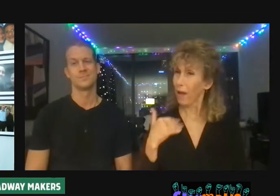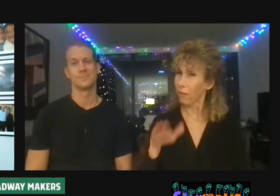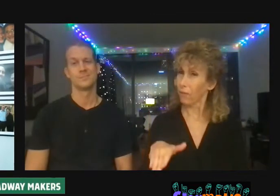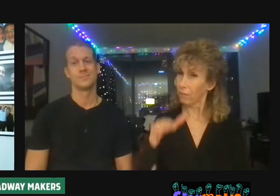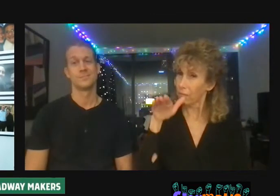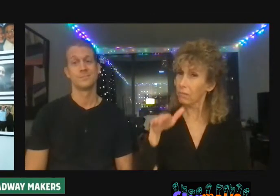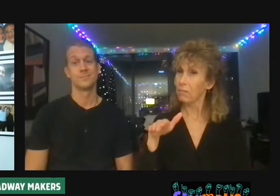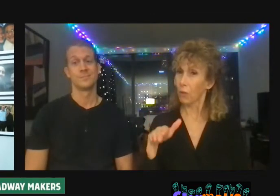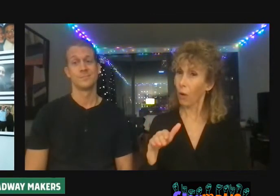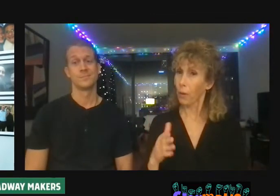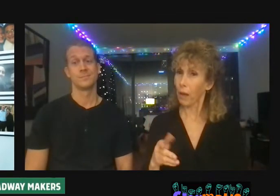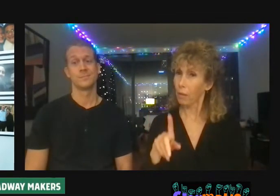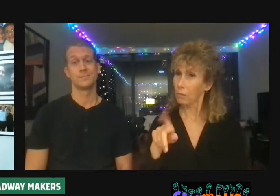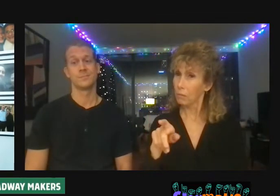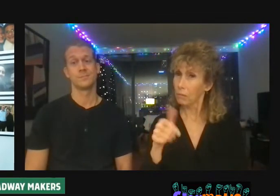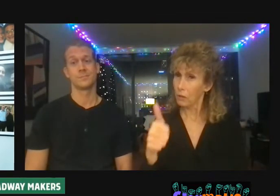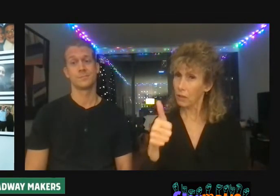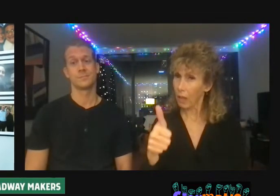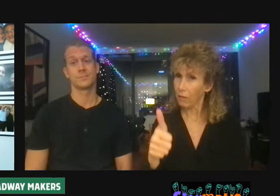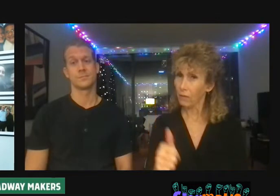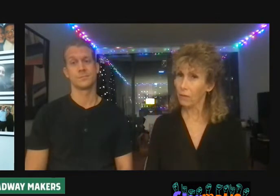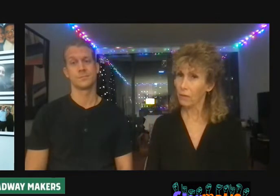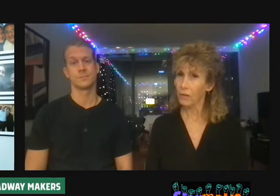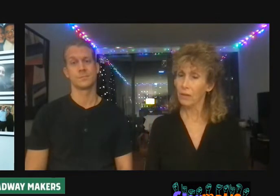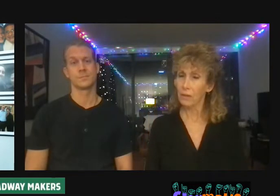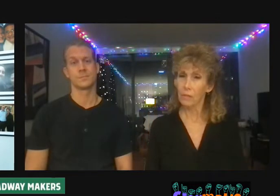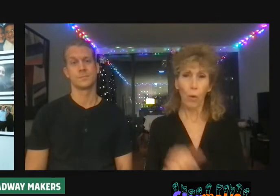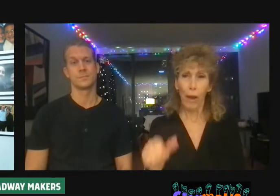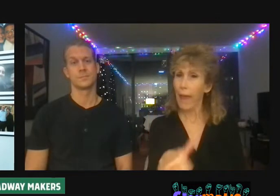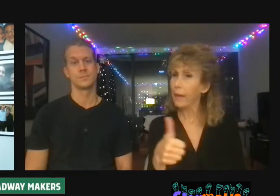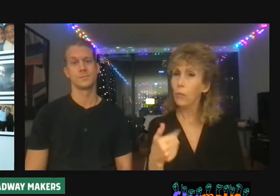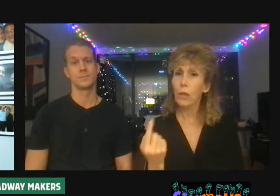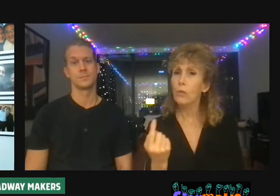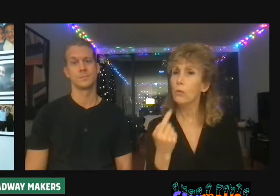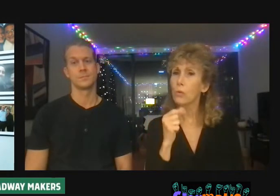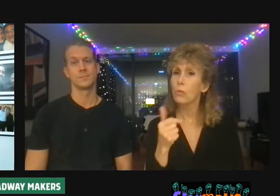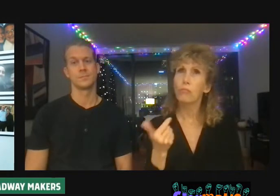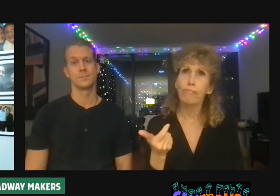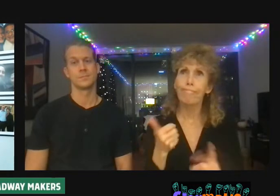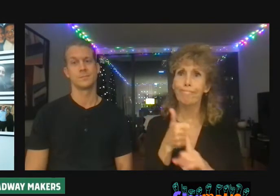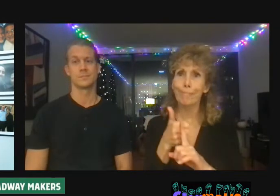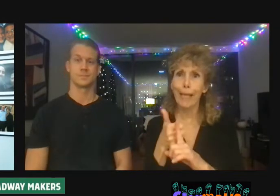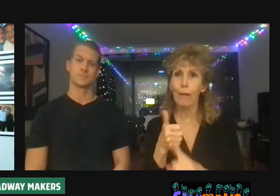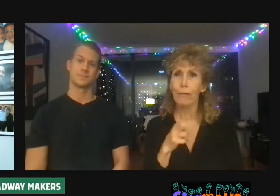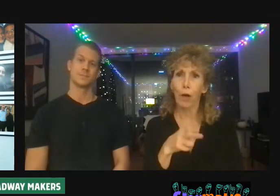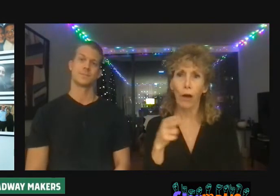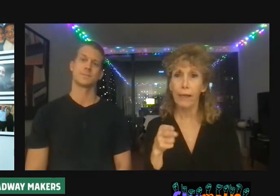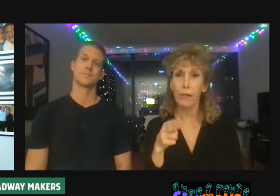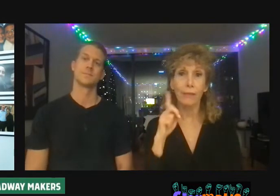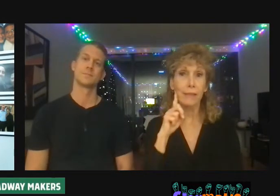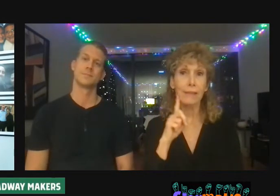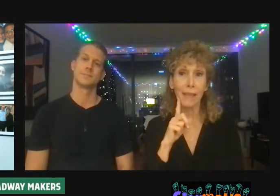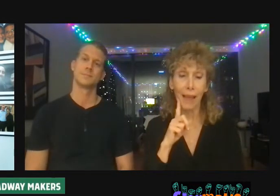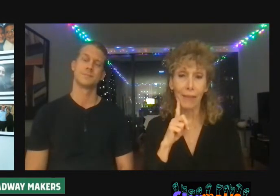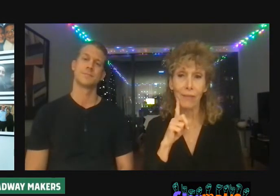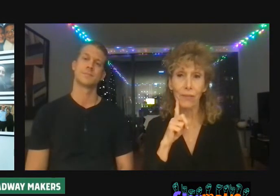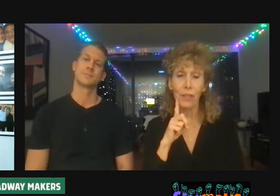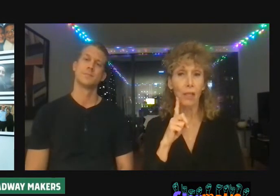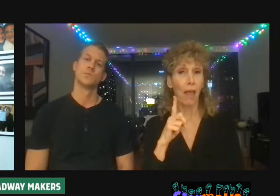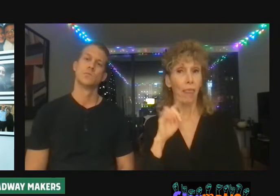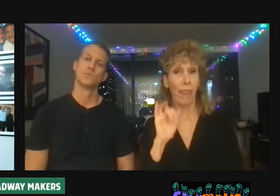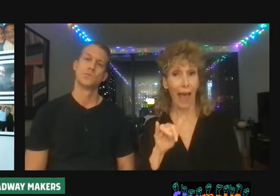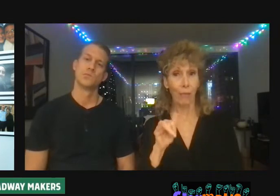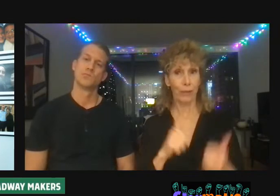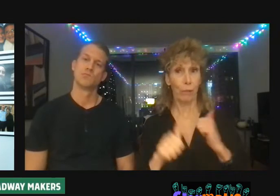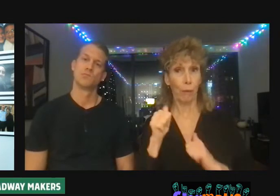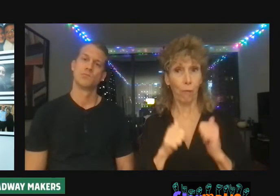have anybody who was hard of hearing or deaf that was a performer that you could look